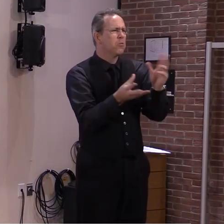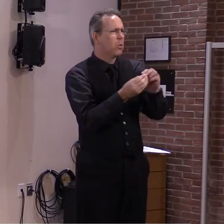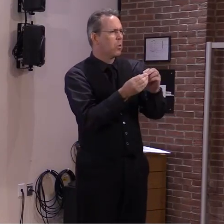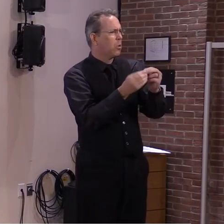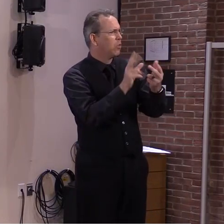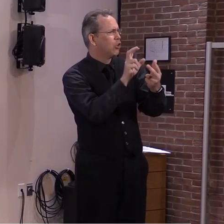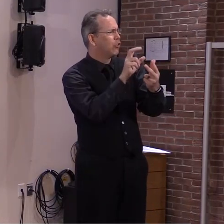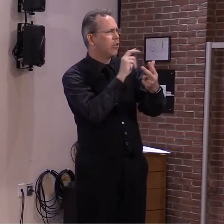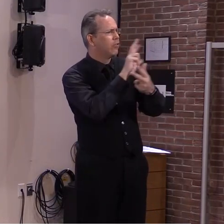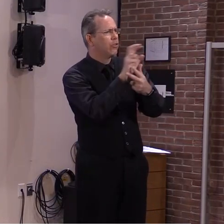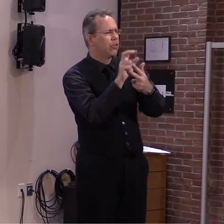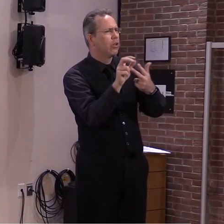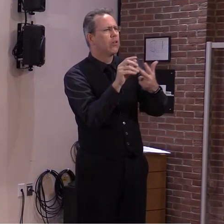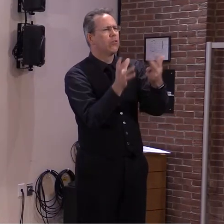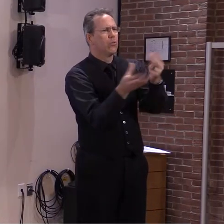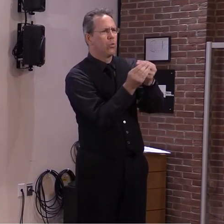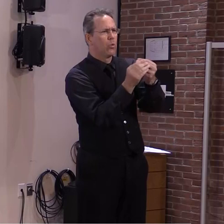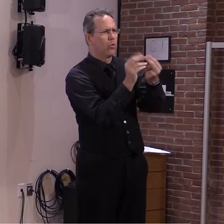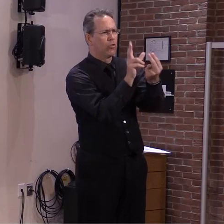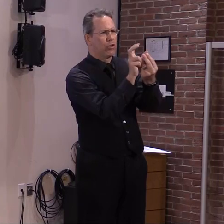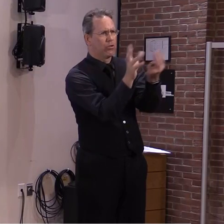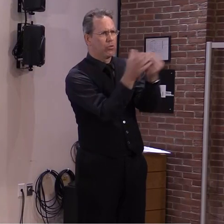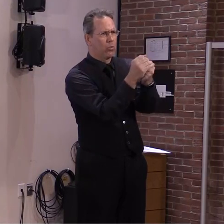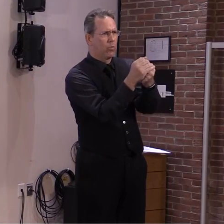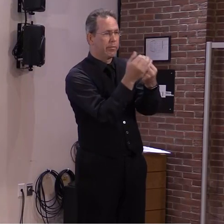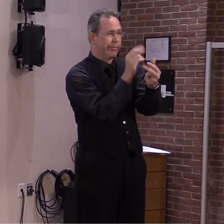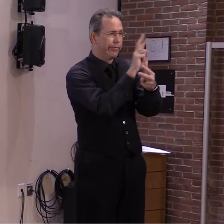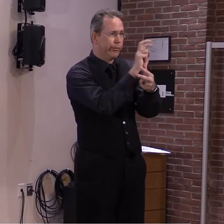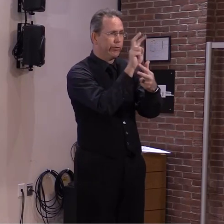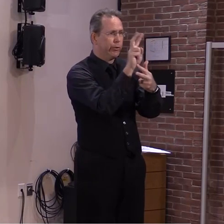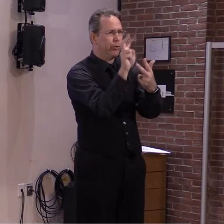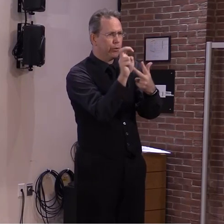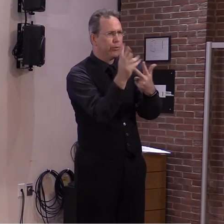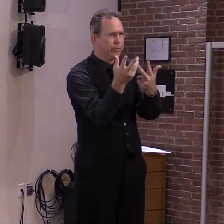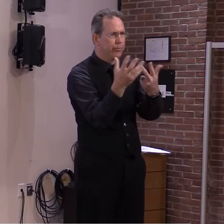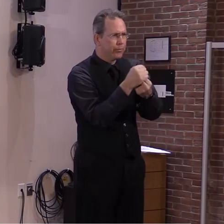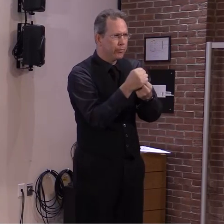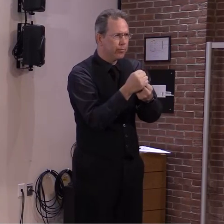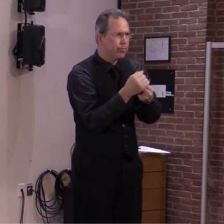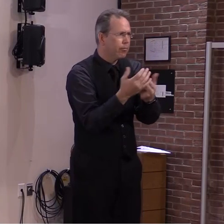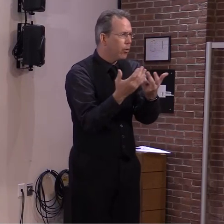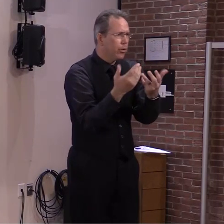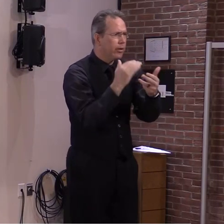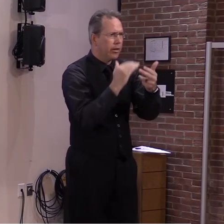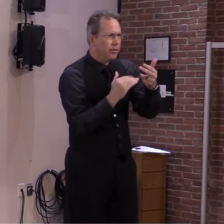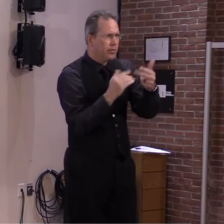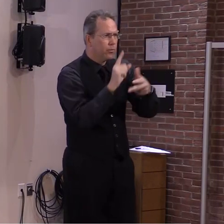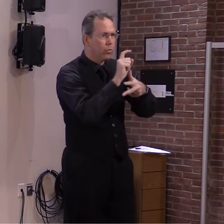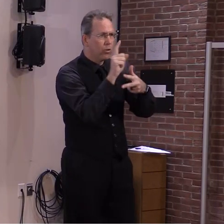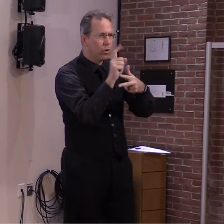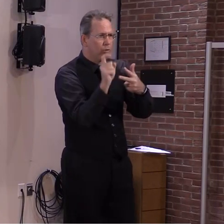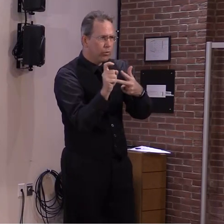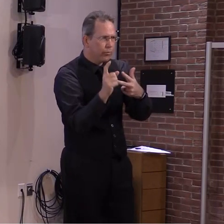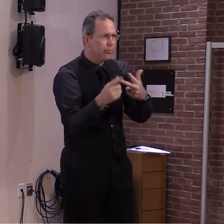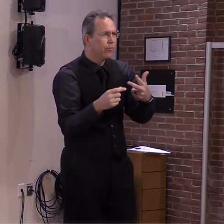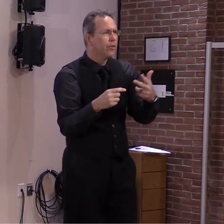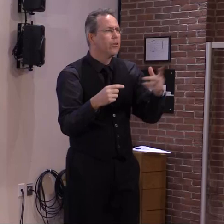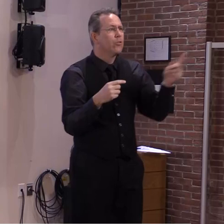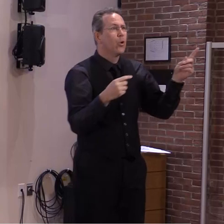of about 1,000 doses at some point, and that would be in Colebrook is what we're looking